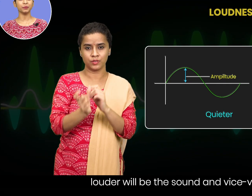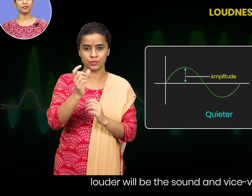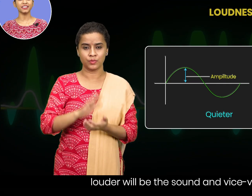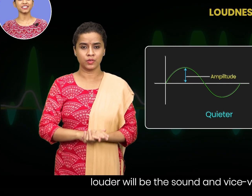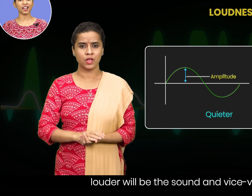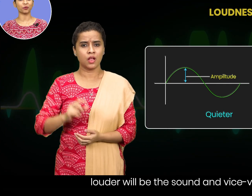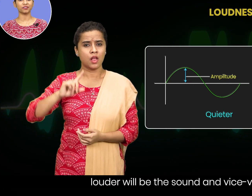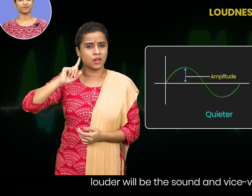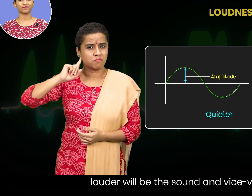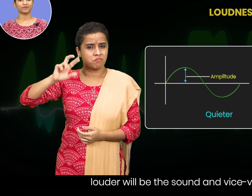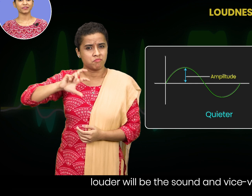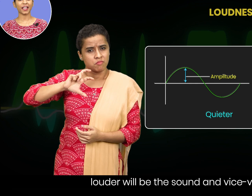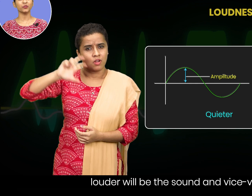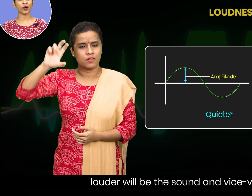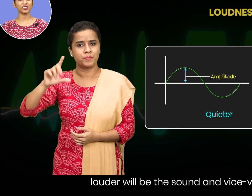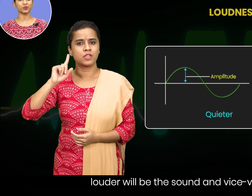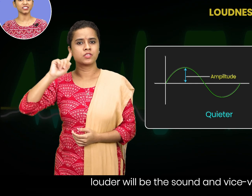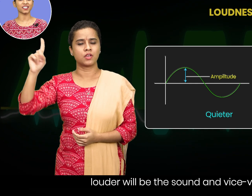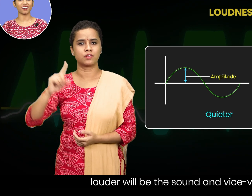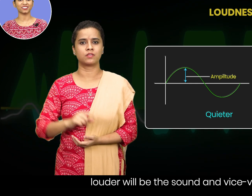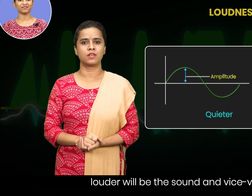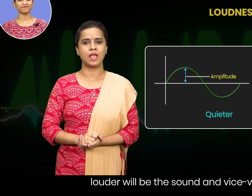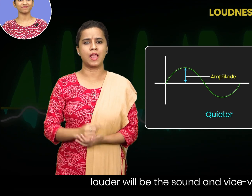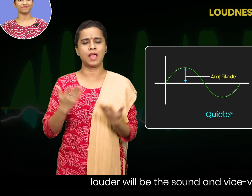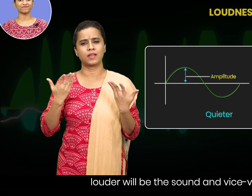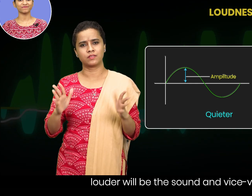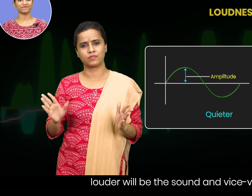louder will be the sound, and vice versa.